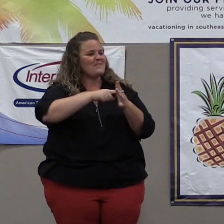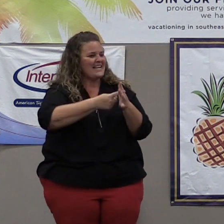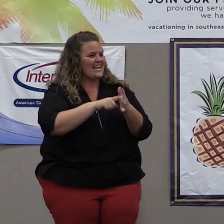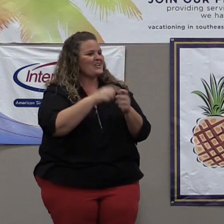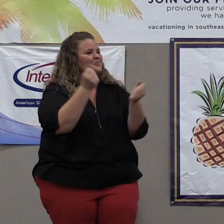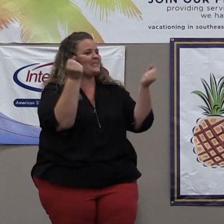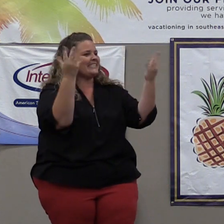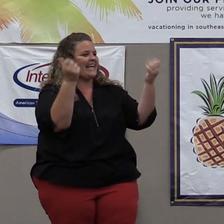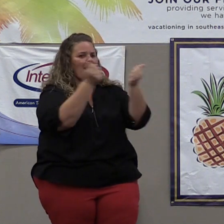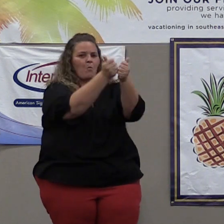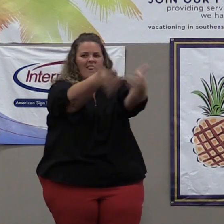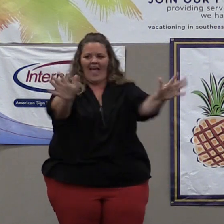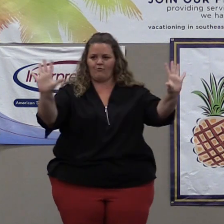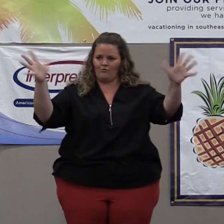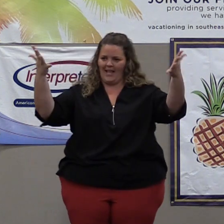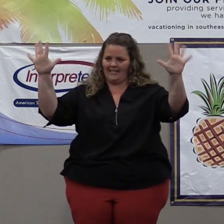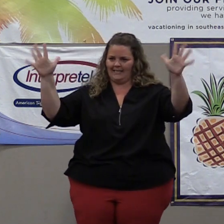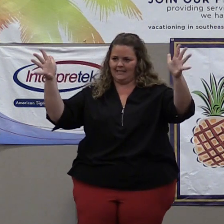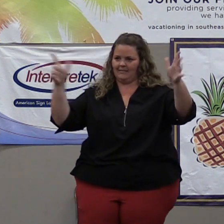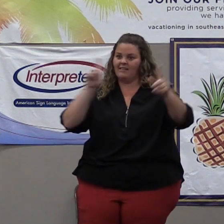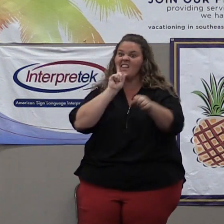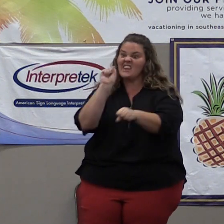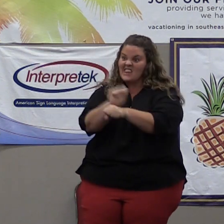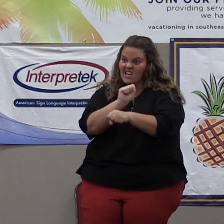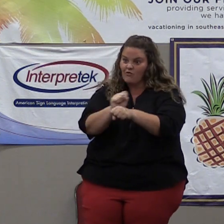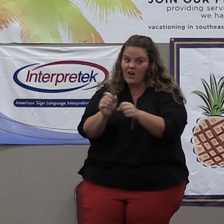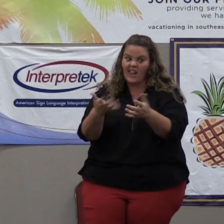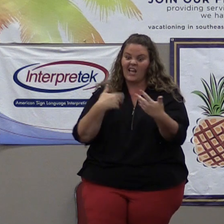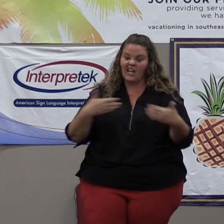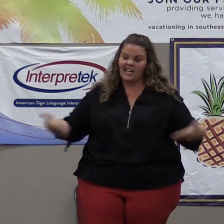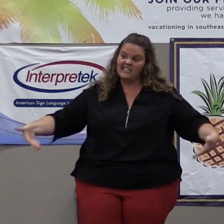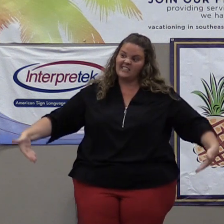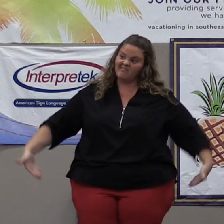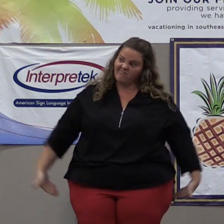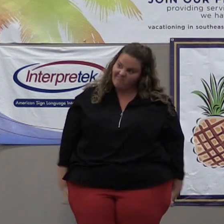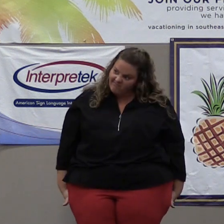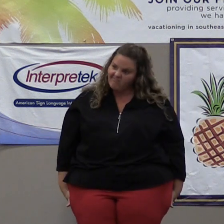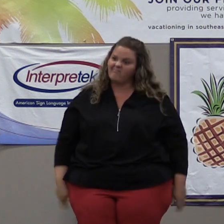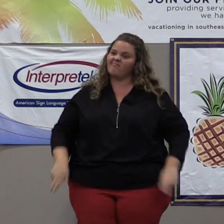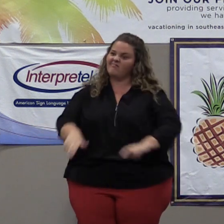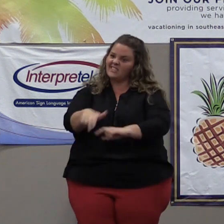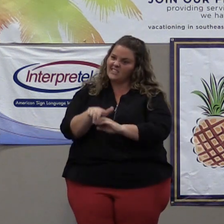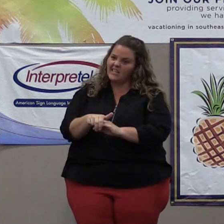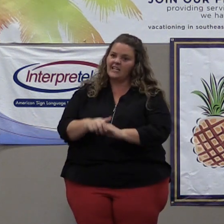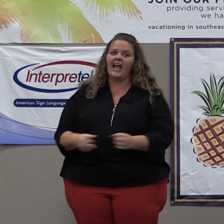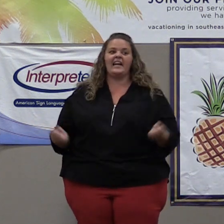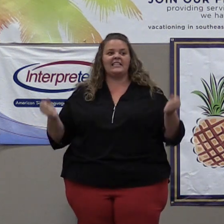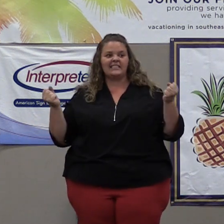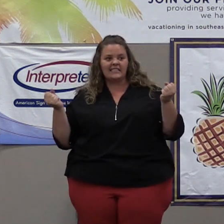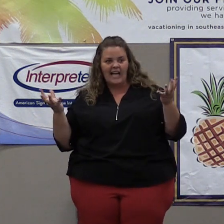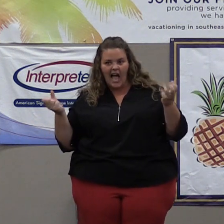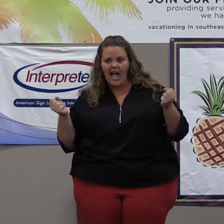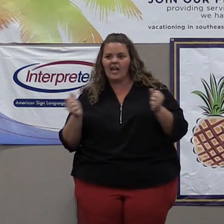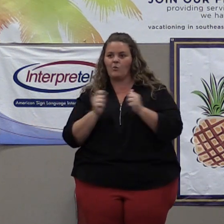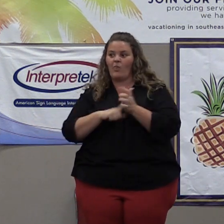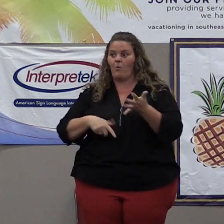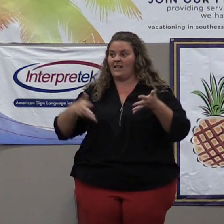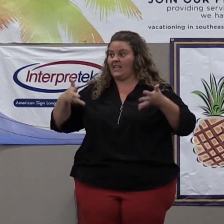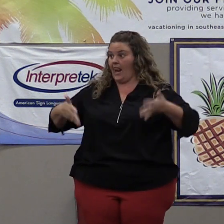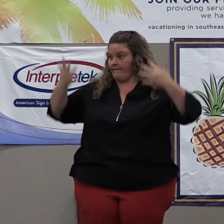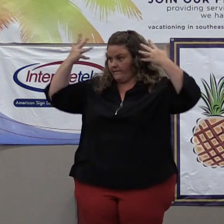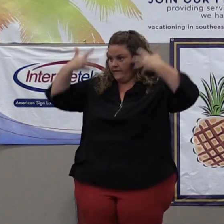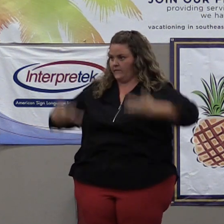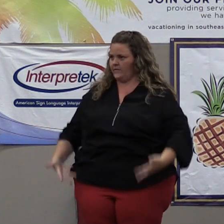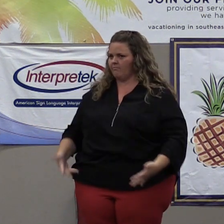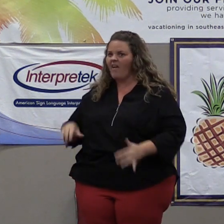with signing without your hands. And literally, we'll take our hands and we'll sit on them for a little while and sign just with what's left. And